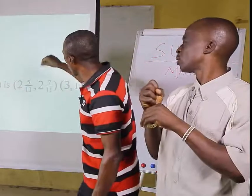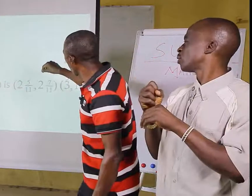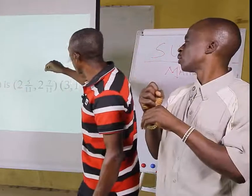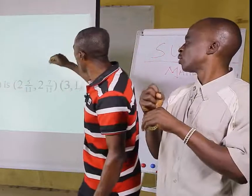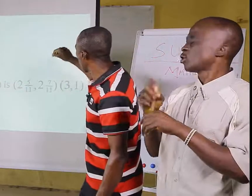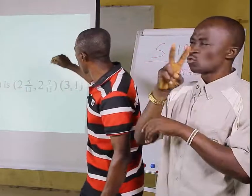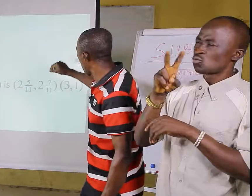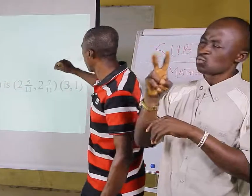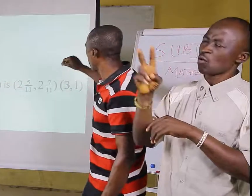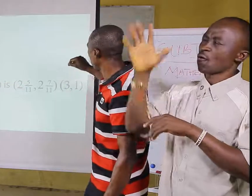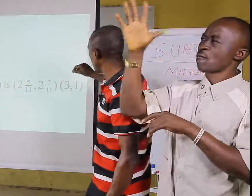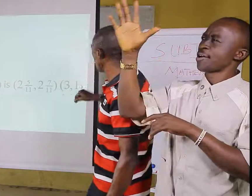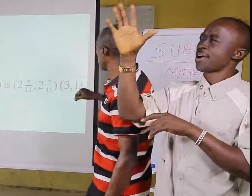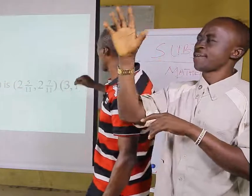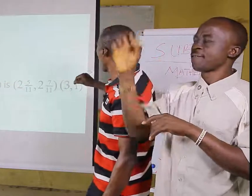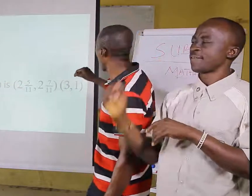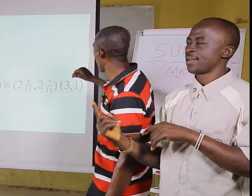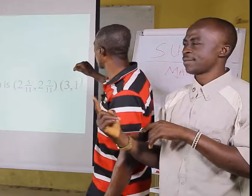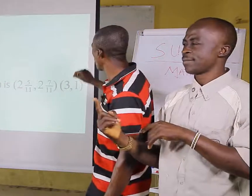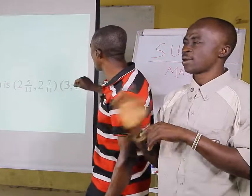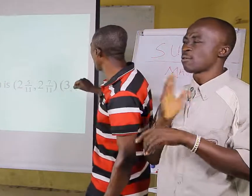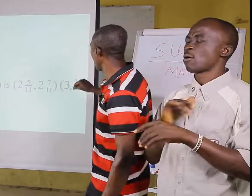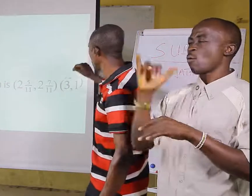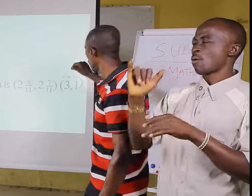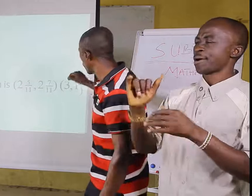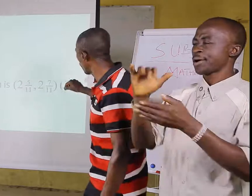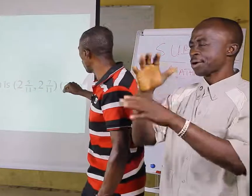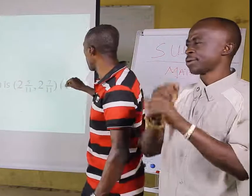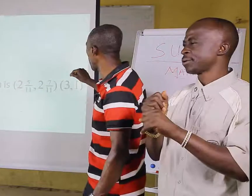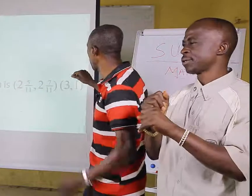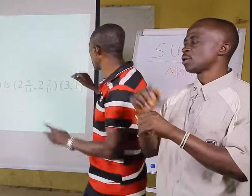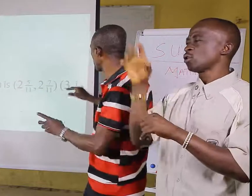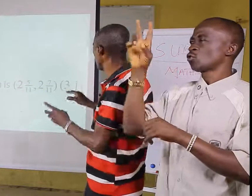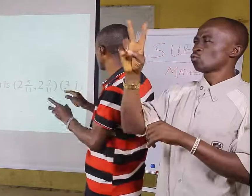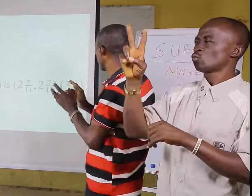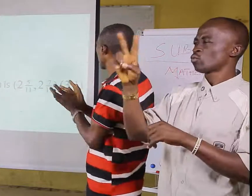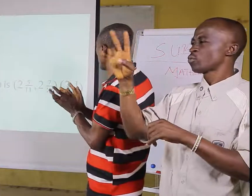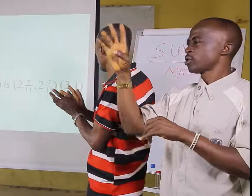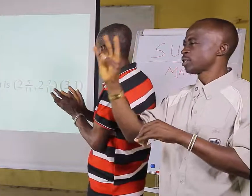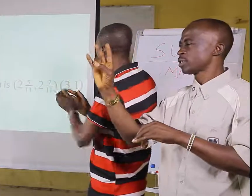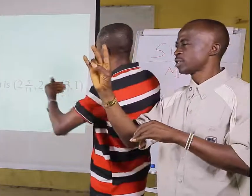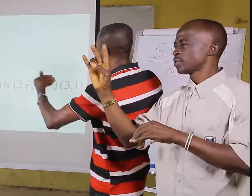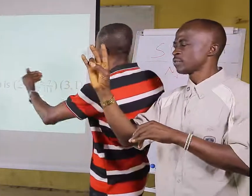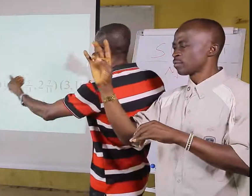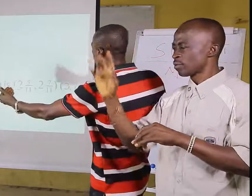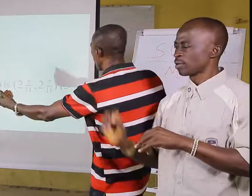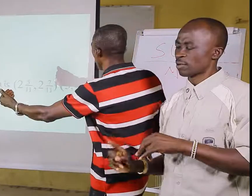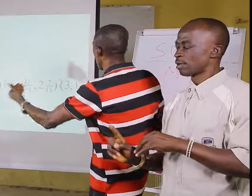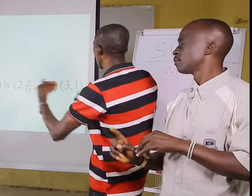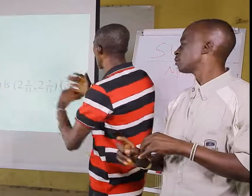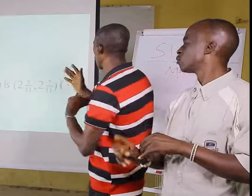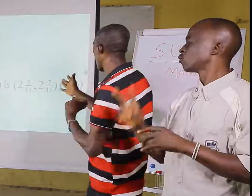when x was 2 whole number 5 over 11, our y was gotten as 2 whole number 7 over 11. So 2